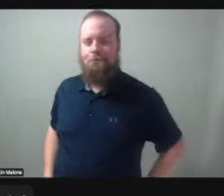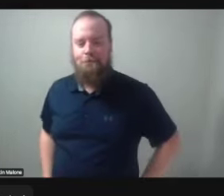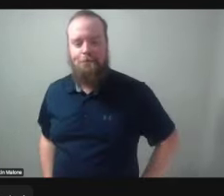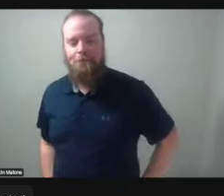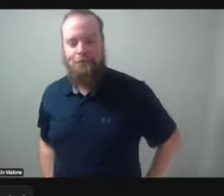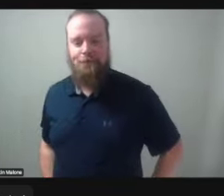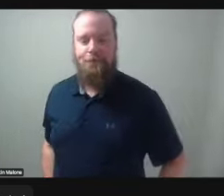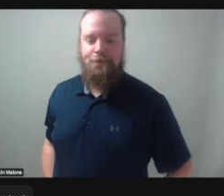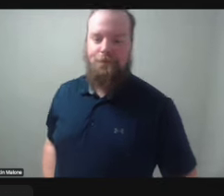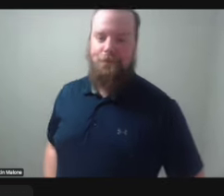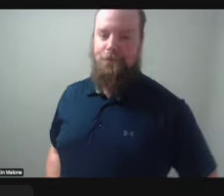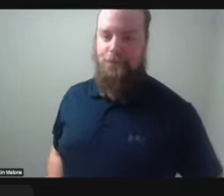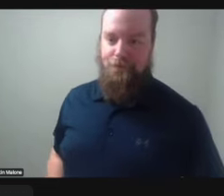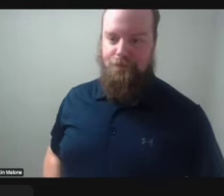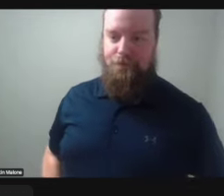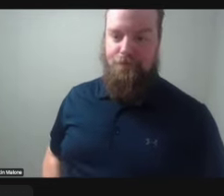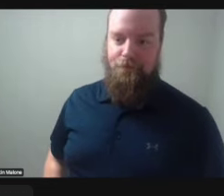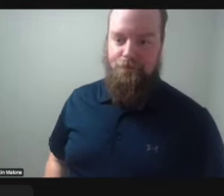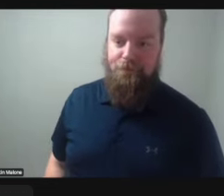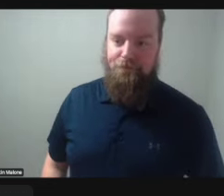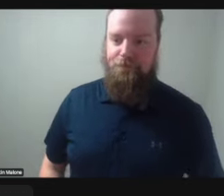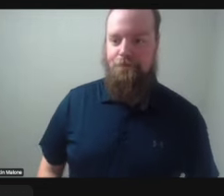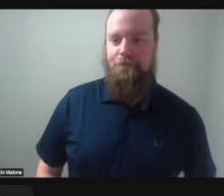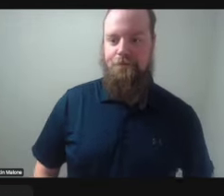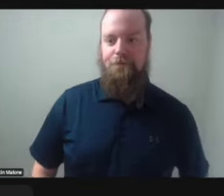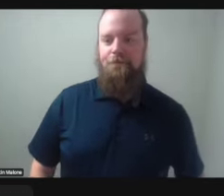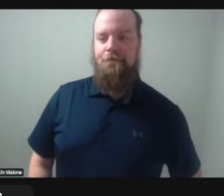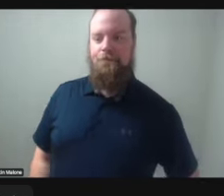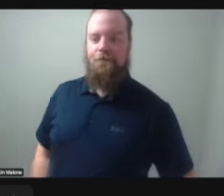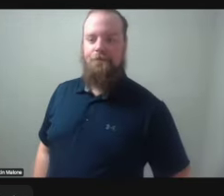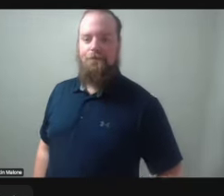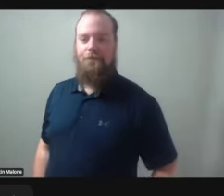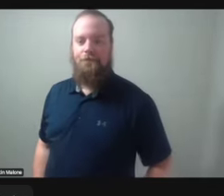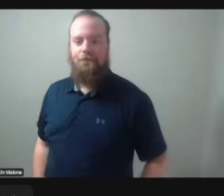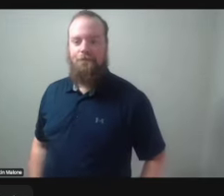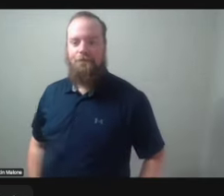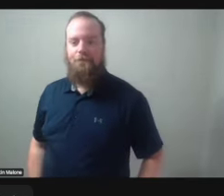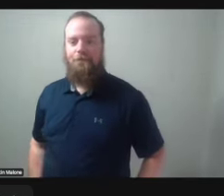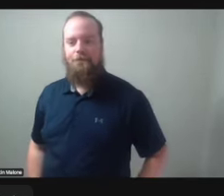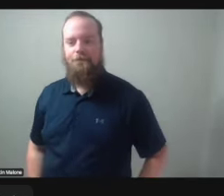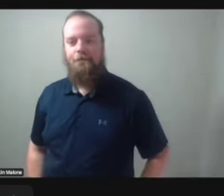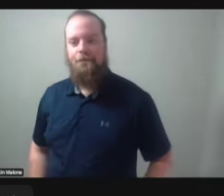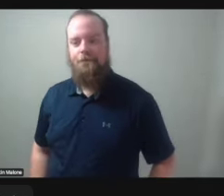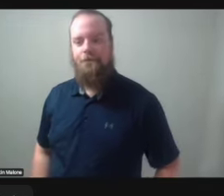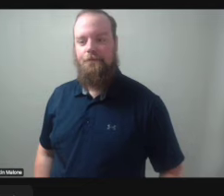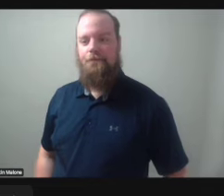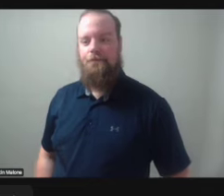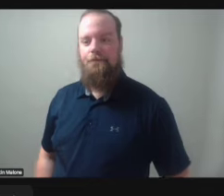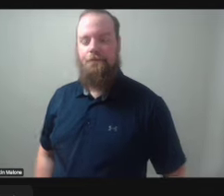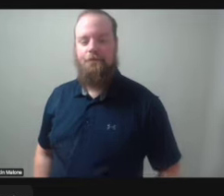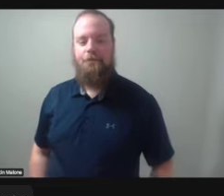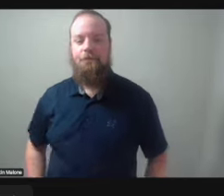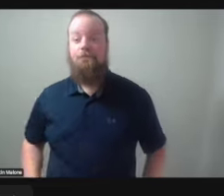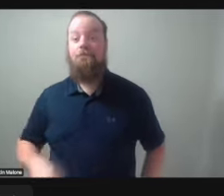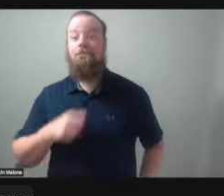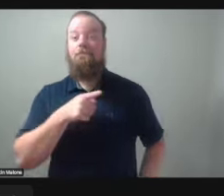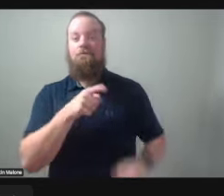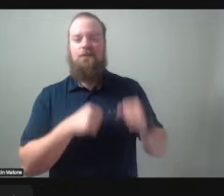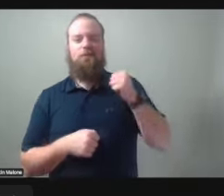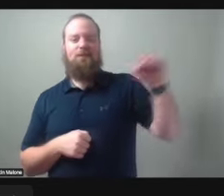take a moment to take this in and decide if you think it's resistance or affirmation.